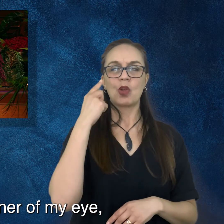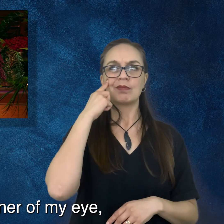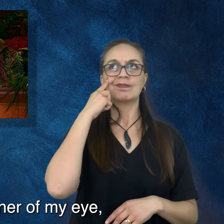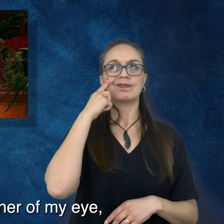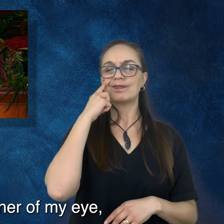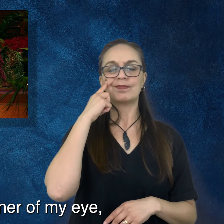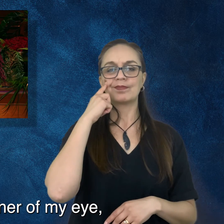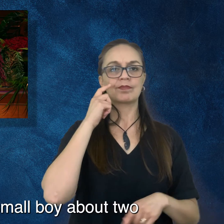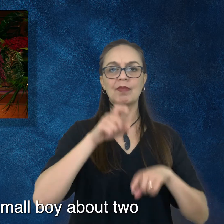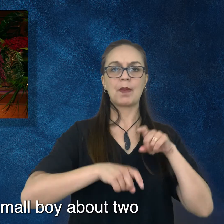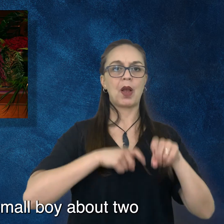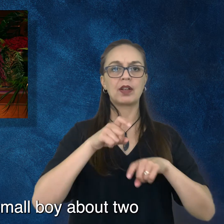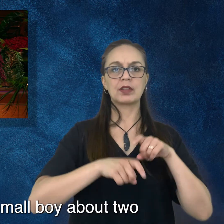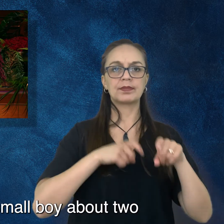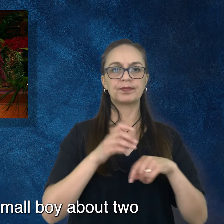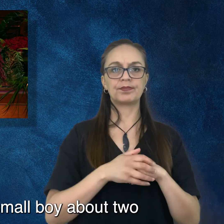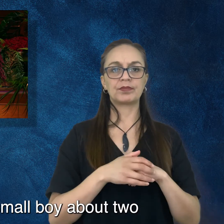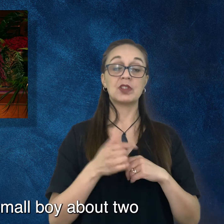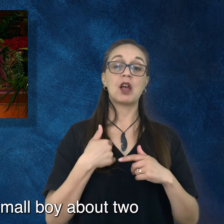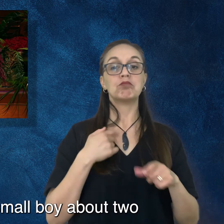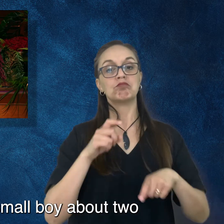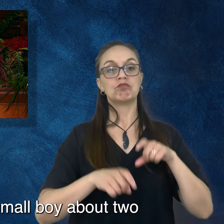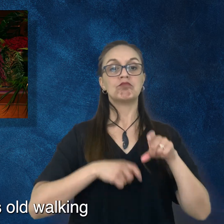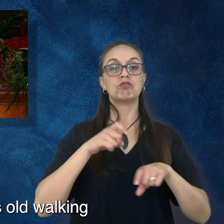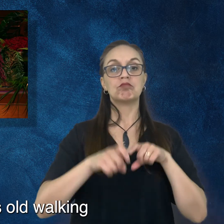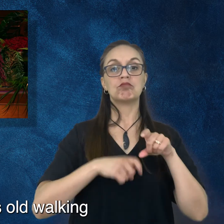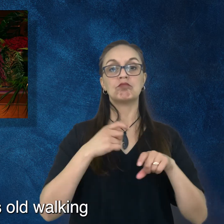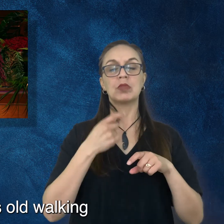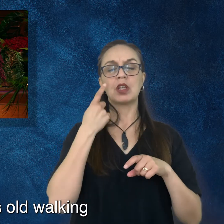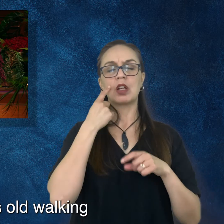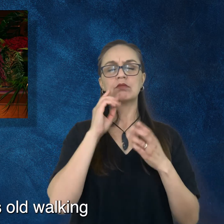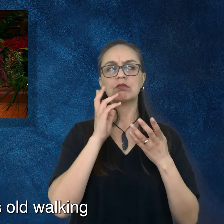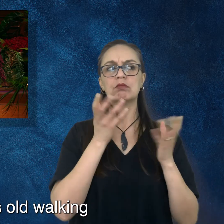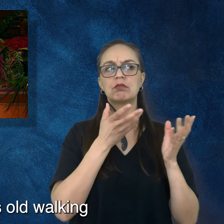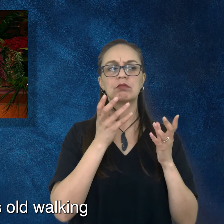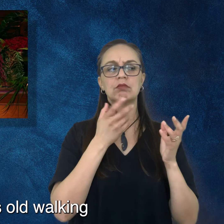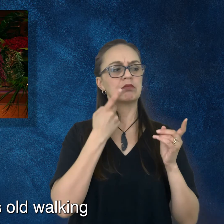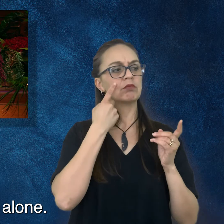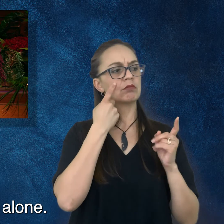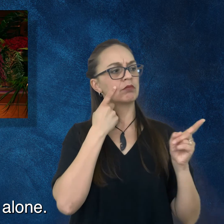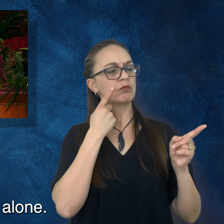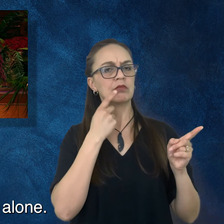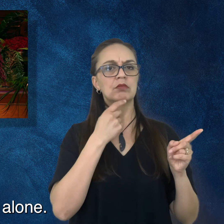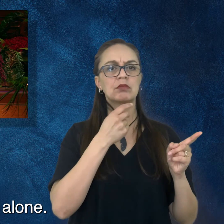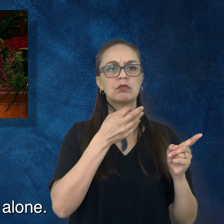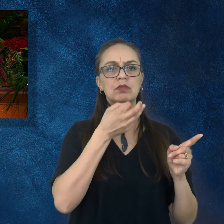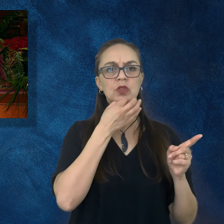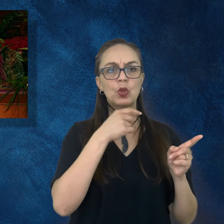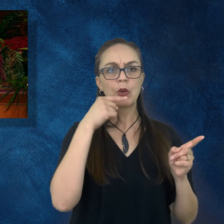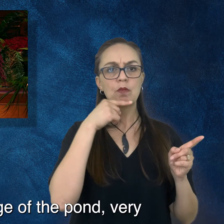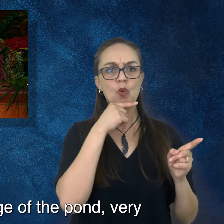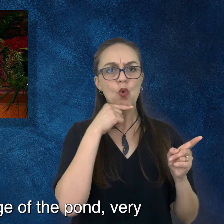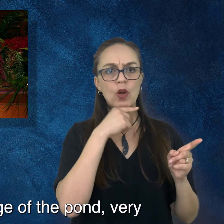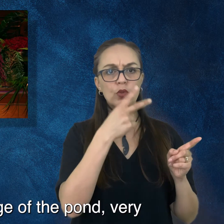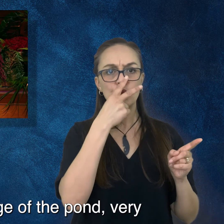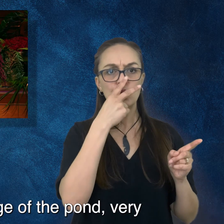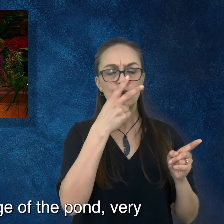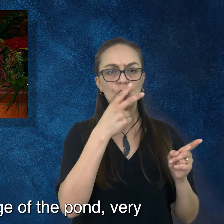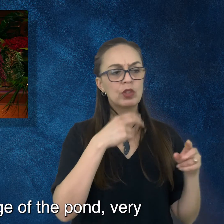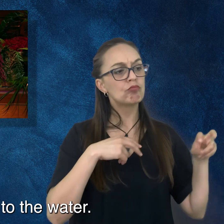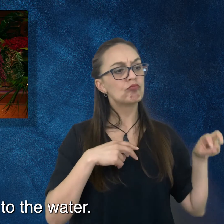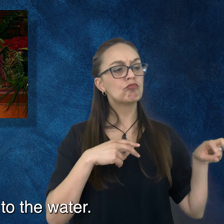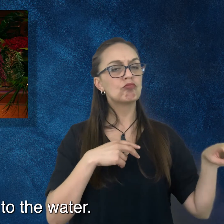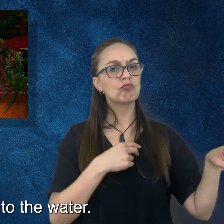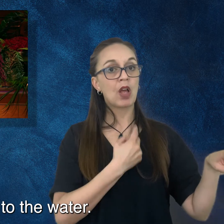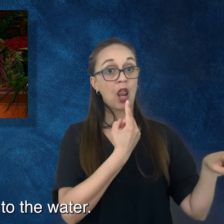my eye, I noticed a small boy, about two years old, walking alone near the edge of the